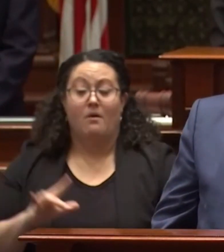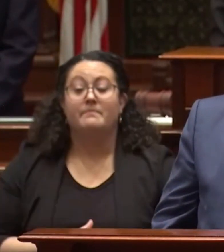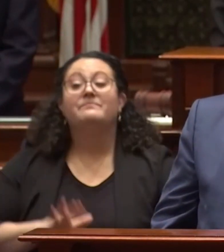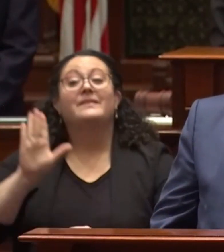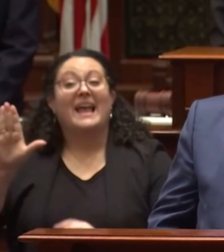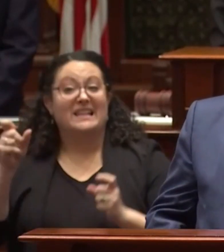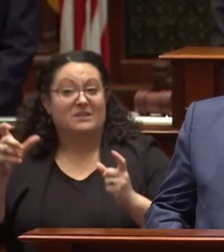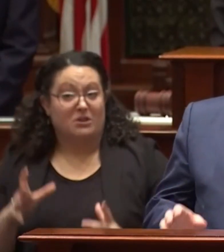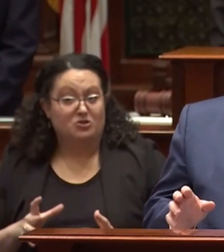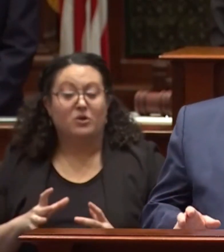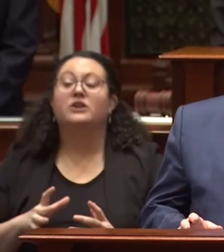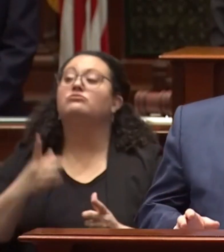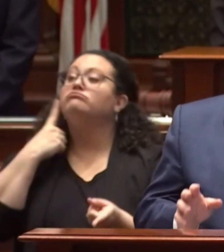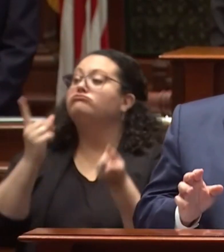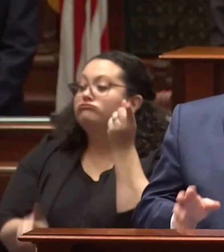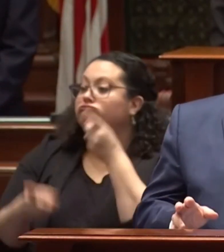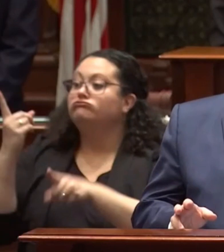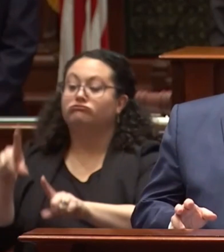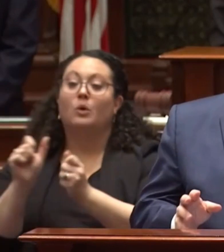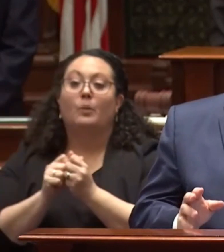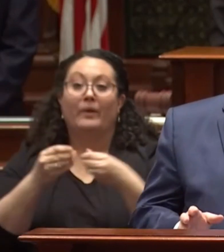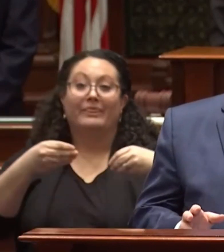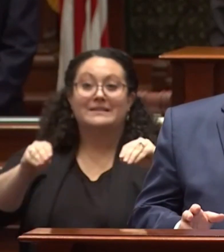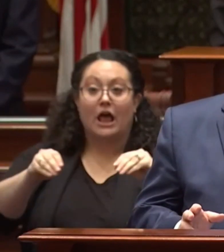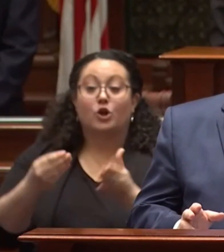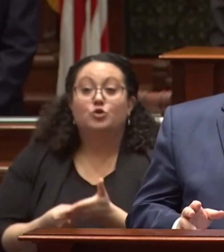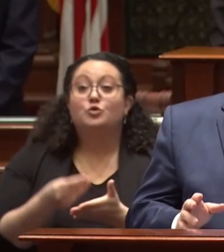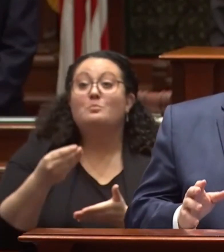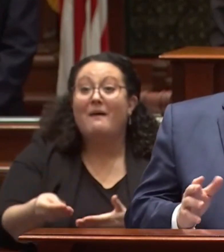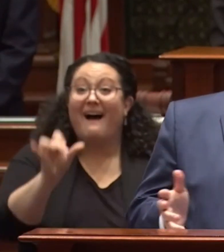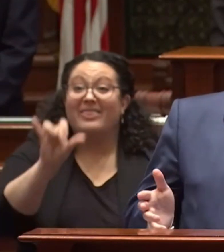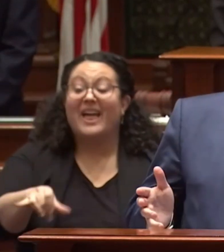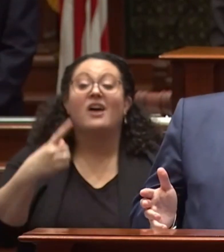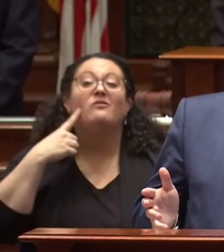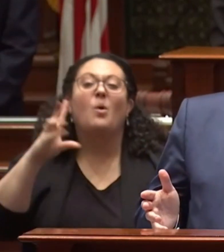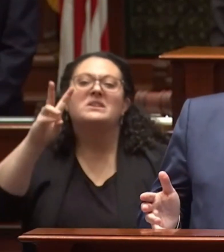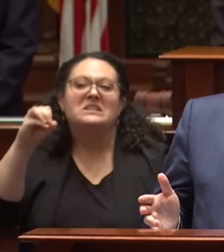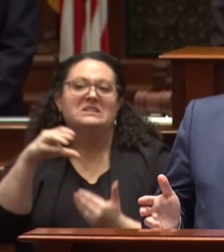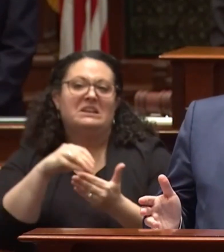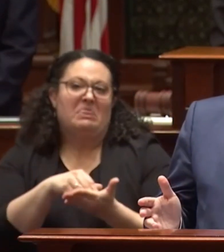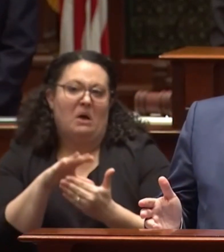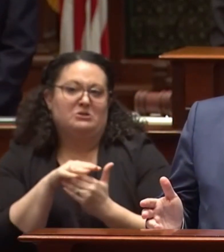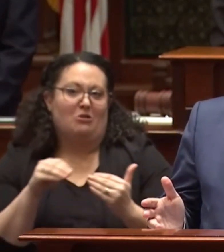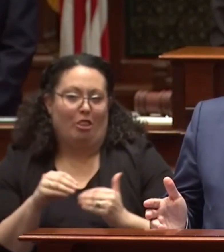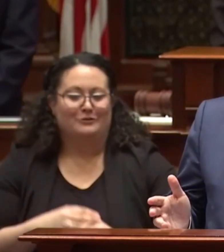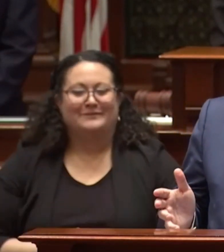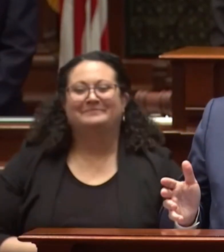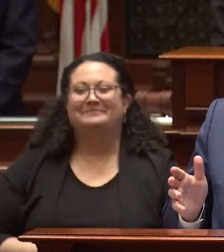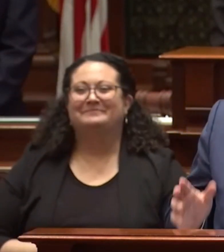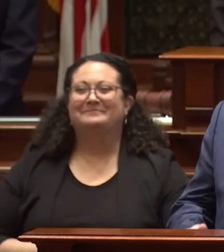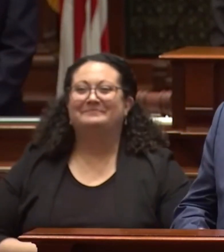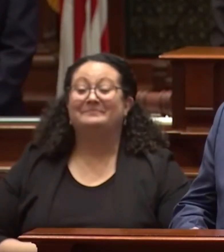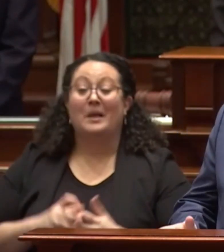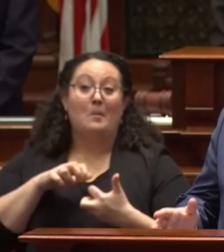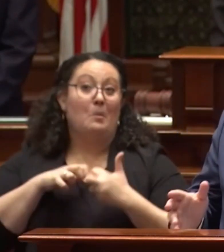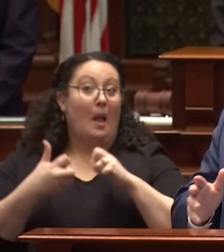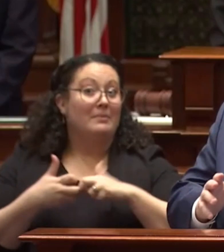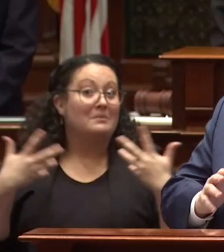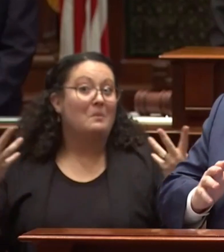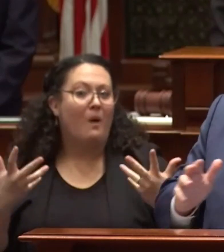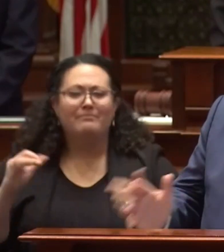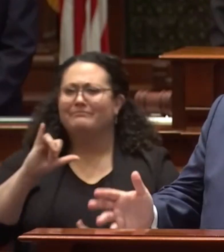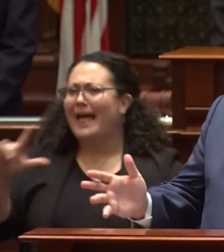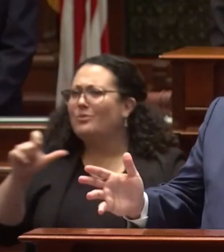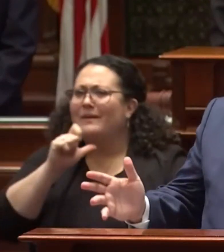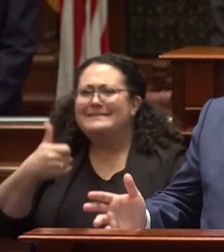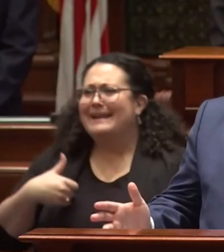his administration came to an agreement with the seller to purchase it for $60,000. The problem was